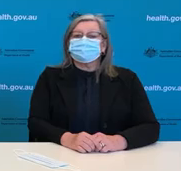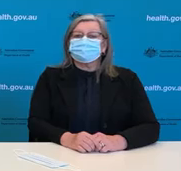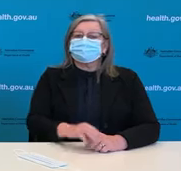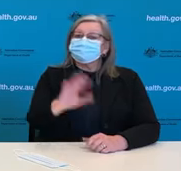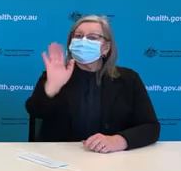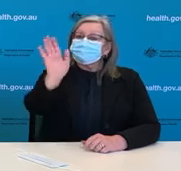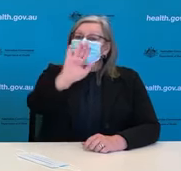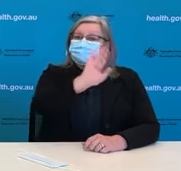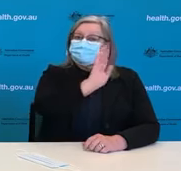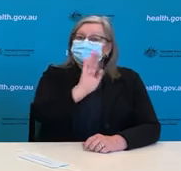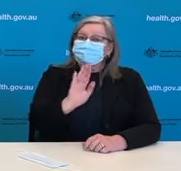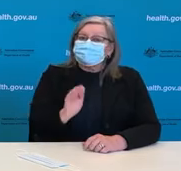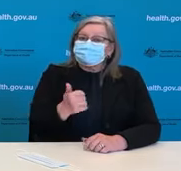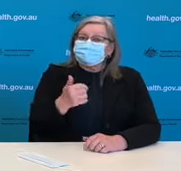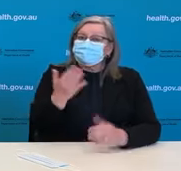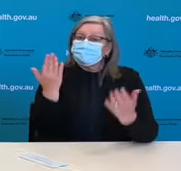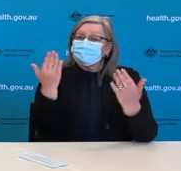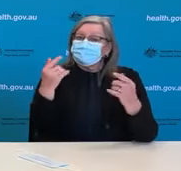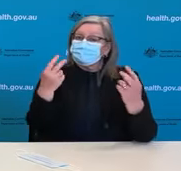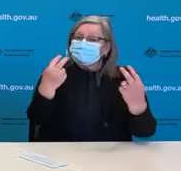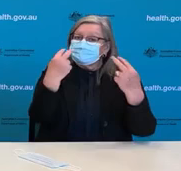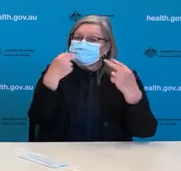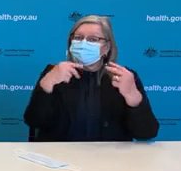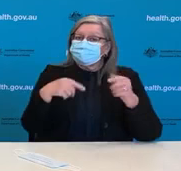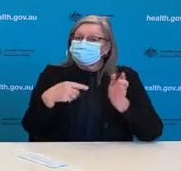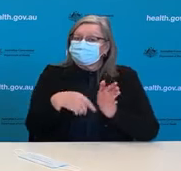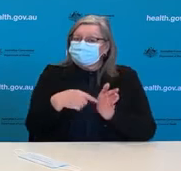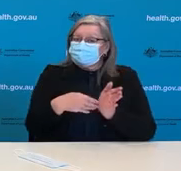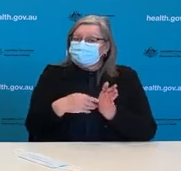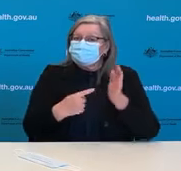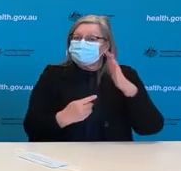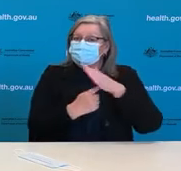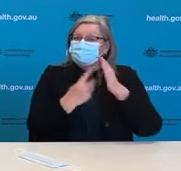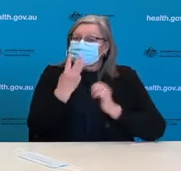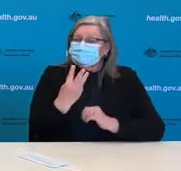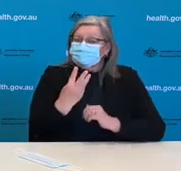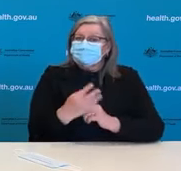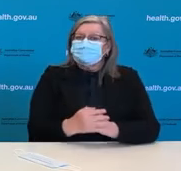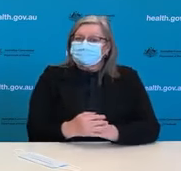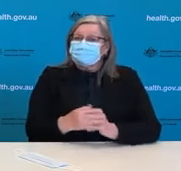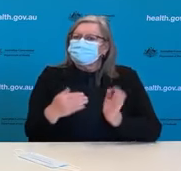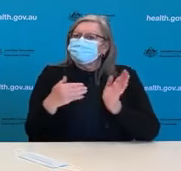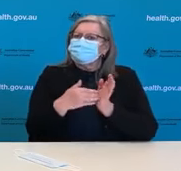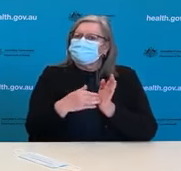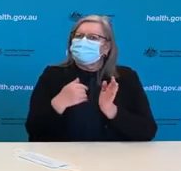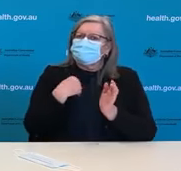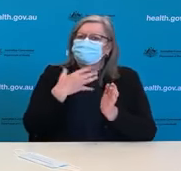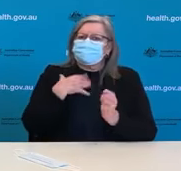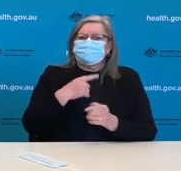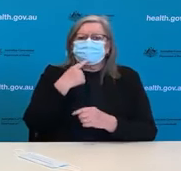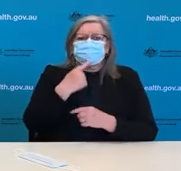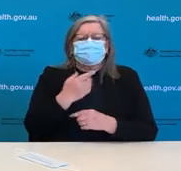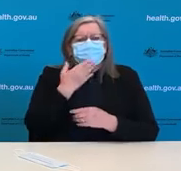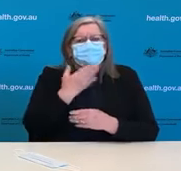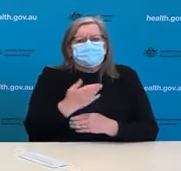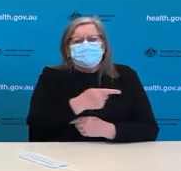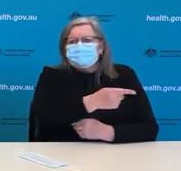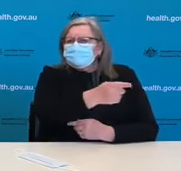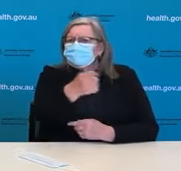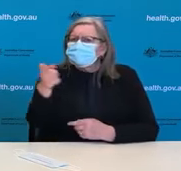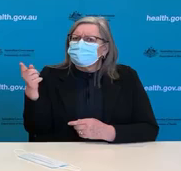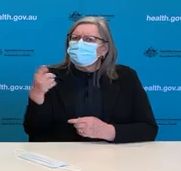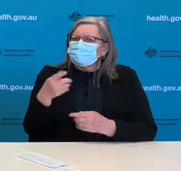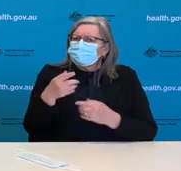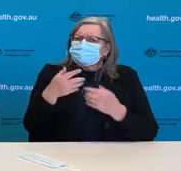Hello and welcome to today's Top 3. My shout out today is to everybody who's wearing a mask